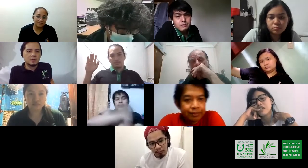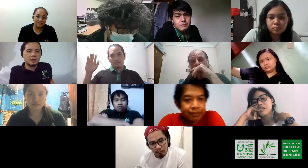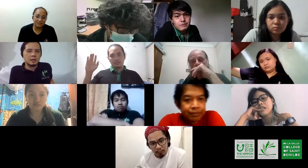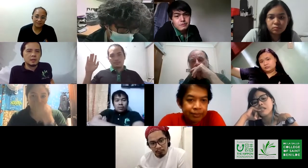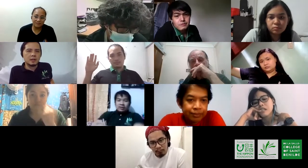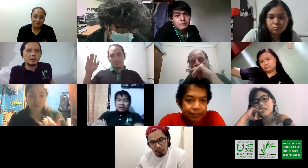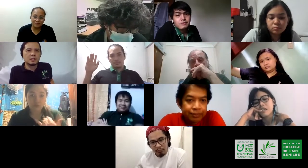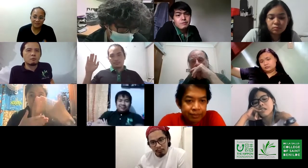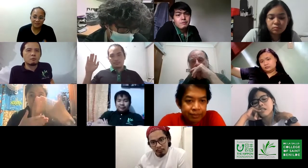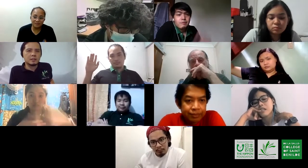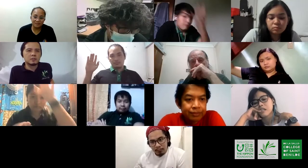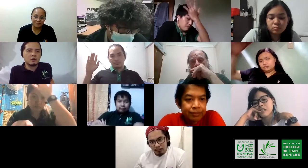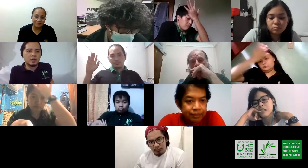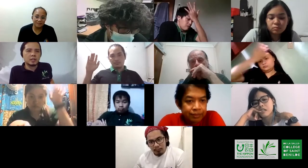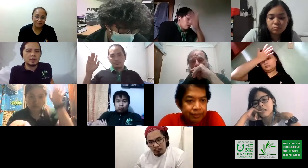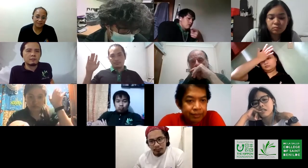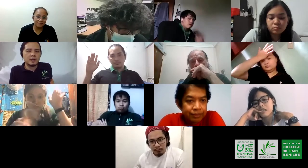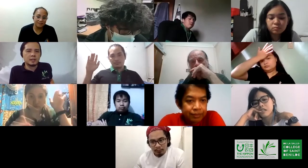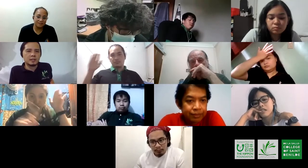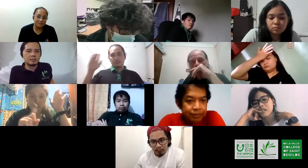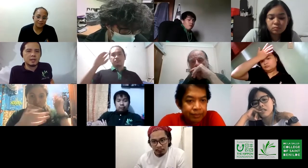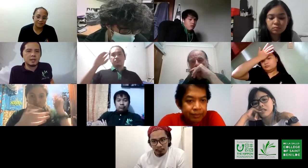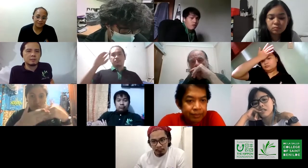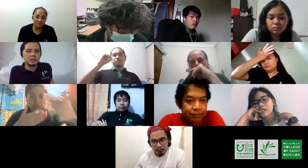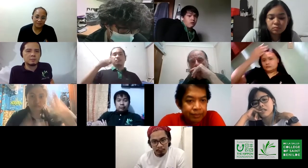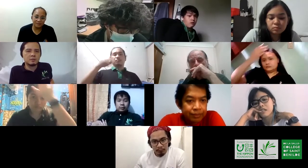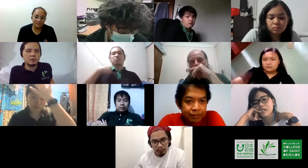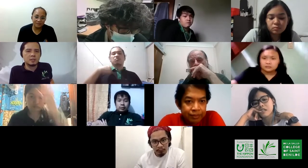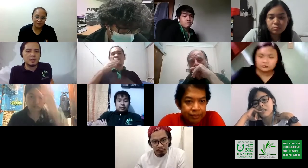and I think Rans already clarified this, right? Peeps, did you want it to add?